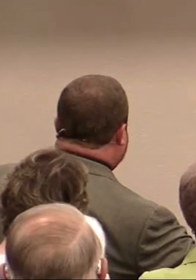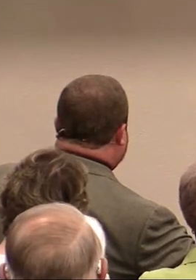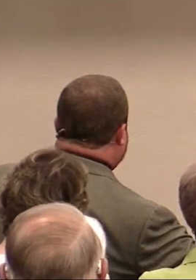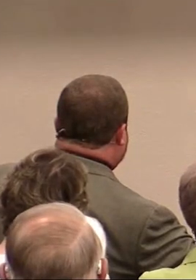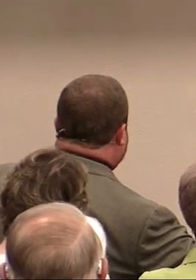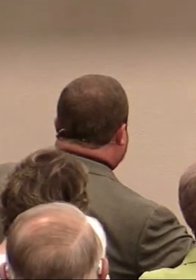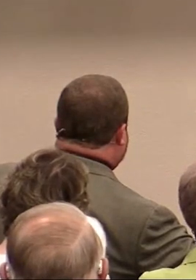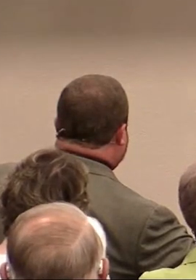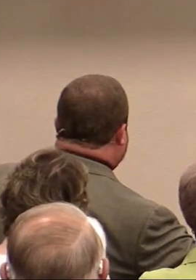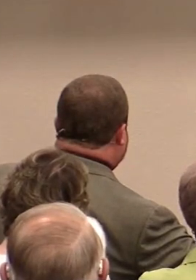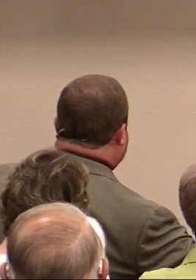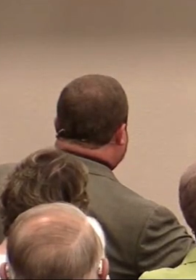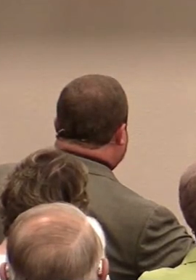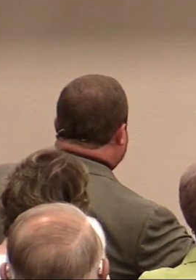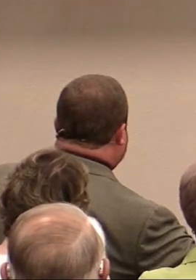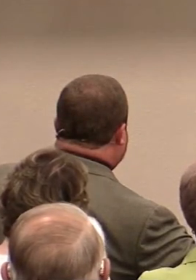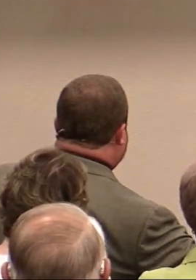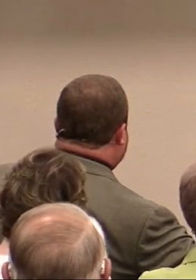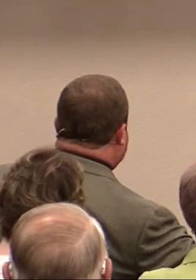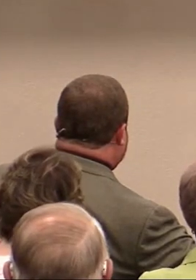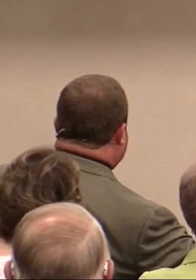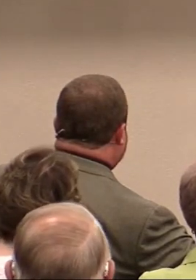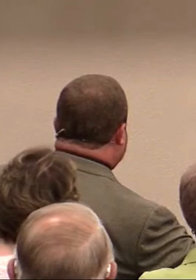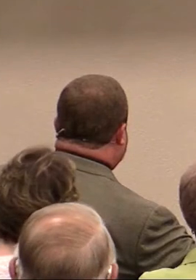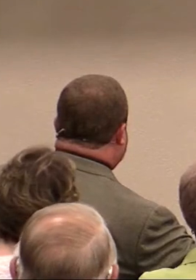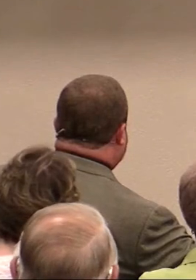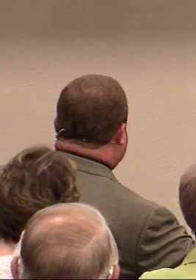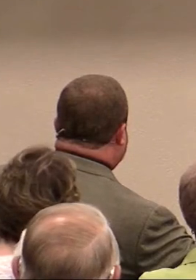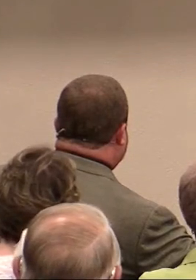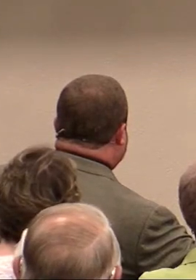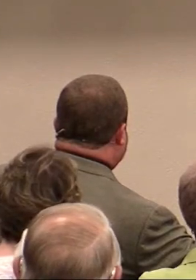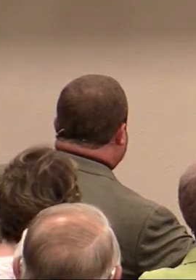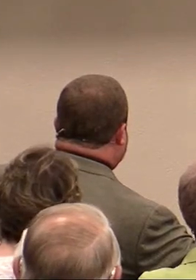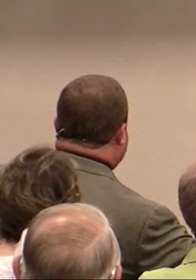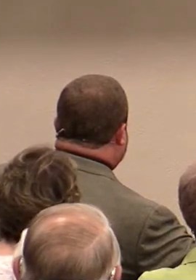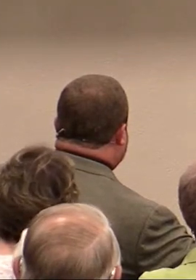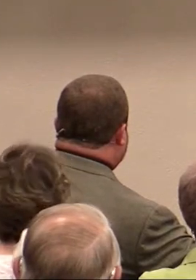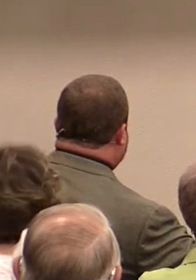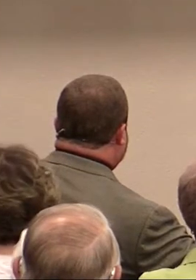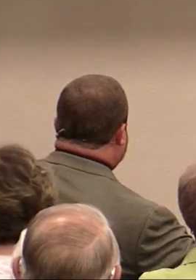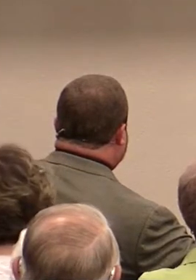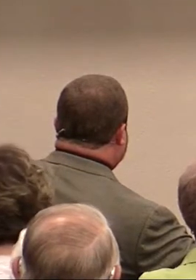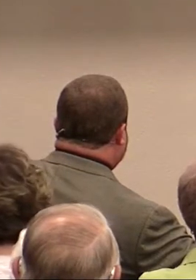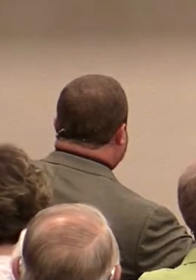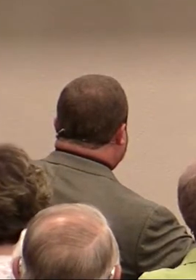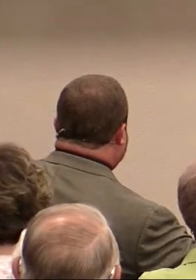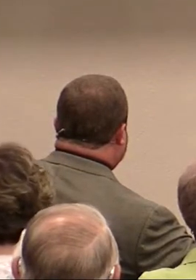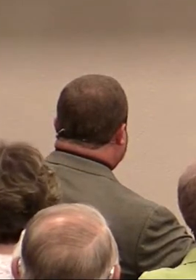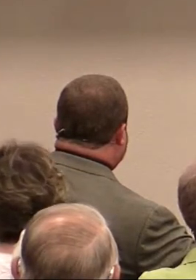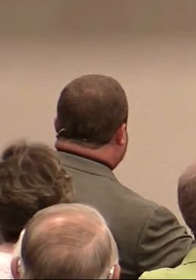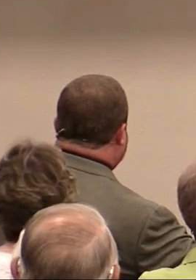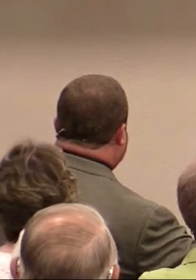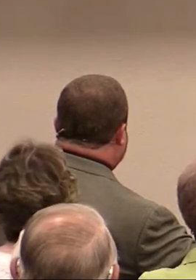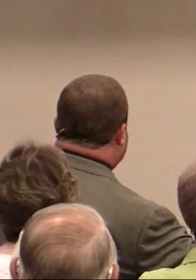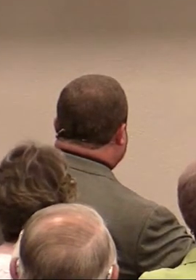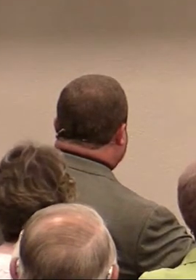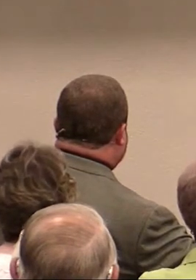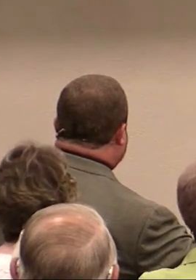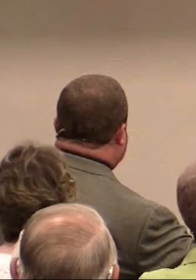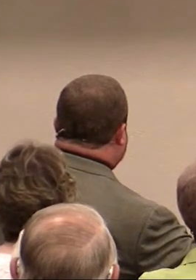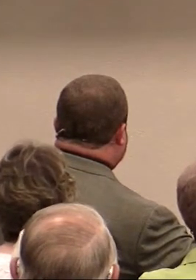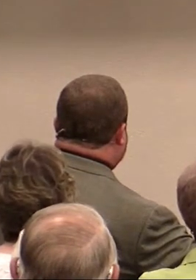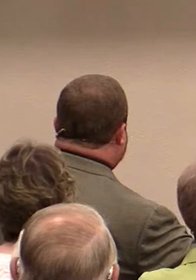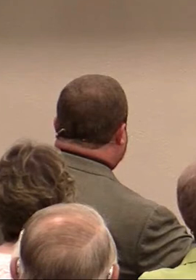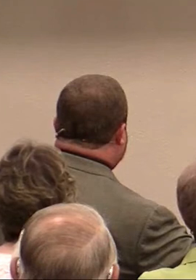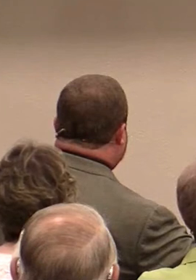who believes in continuing education because he has gone on and acquired a great many degrees. But when you go